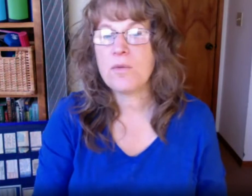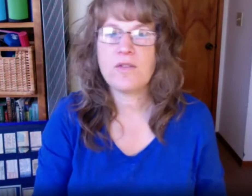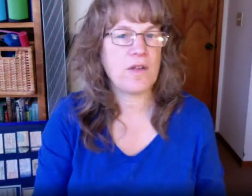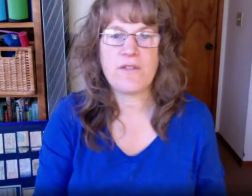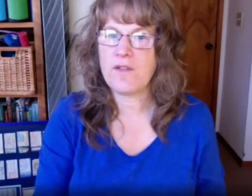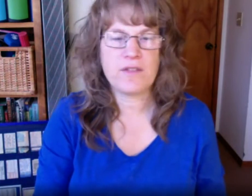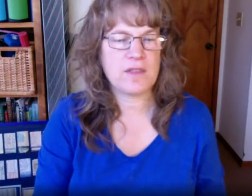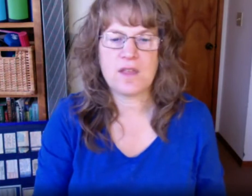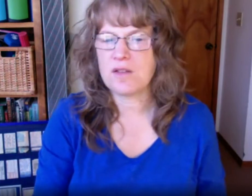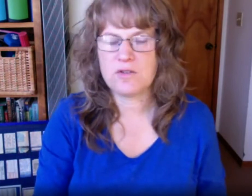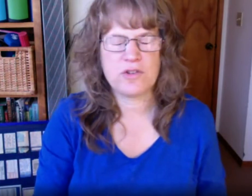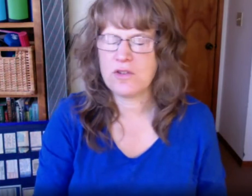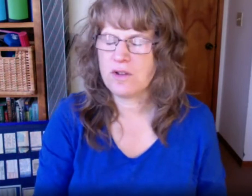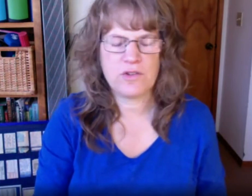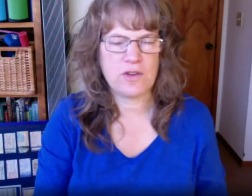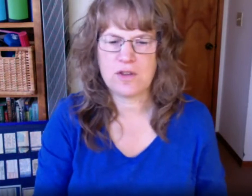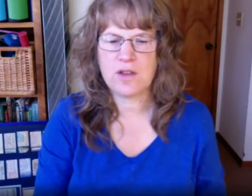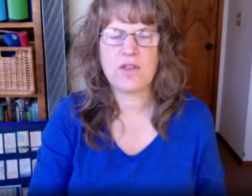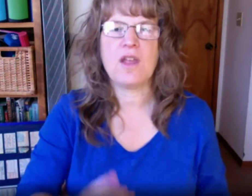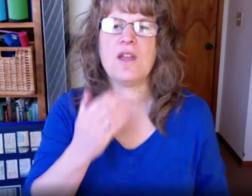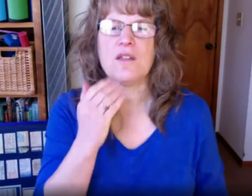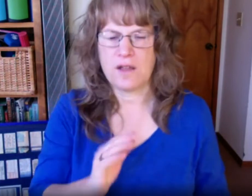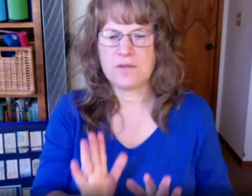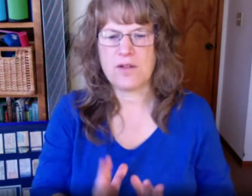if it's you can just shake because okay.